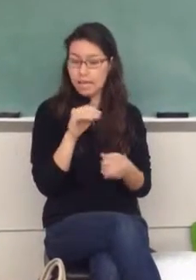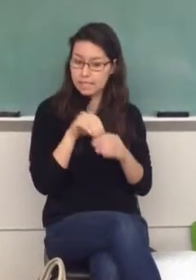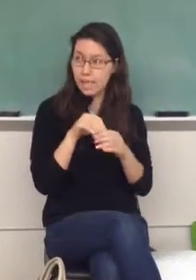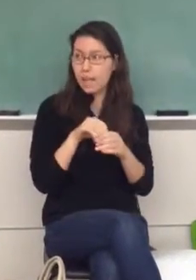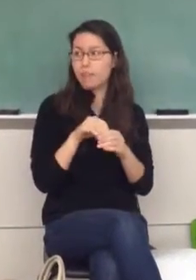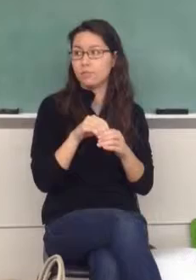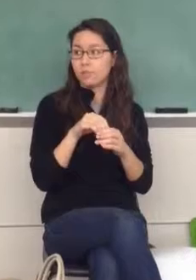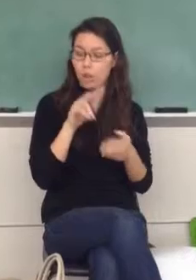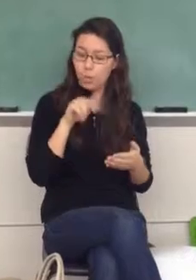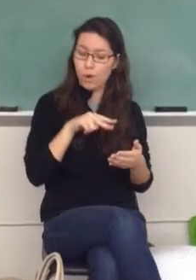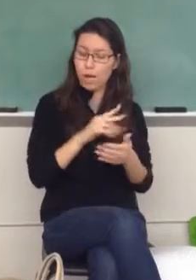I'm sorry,